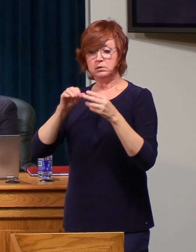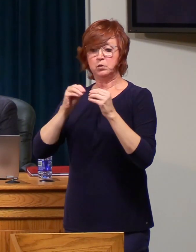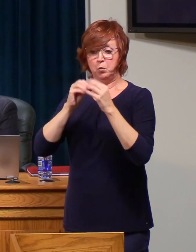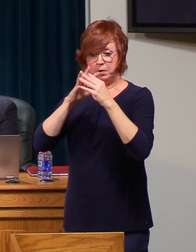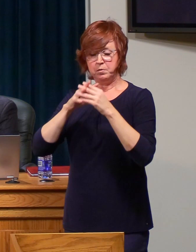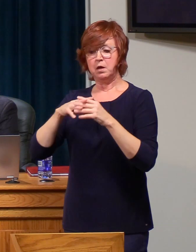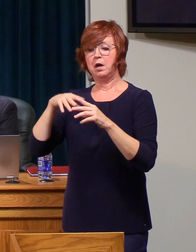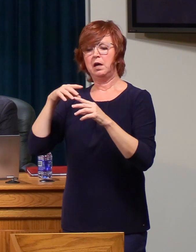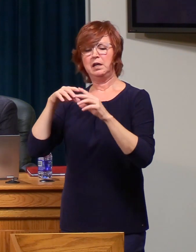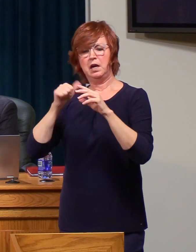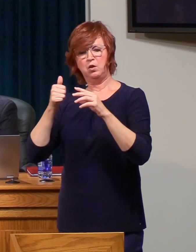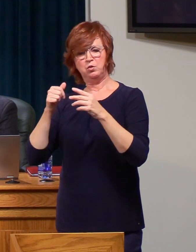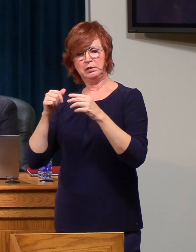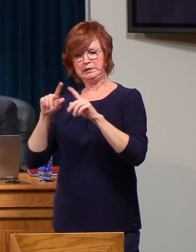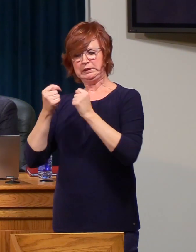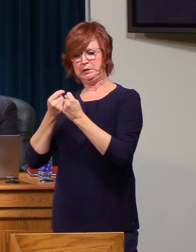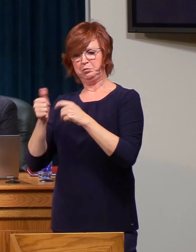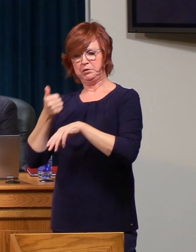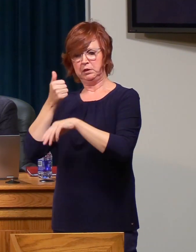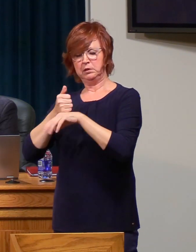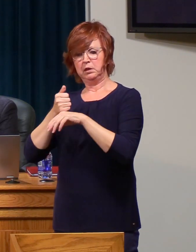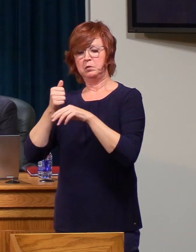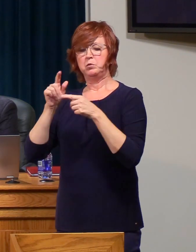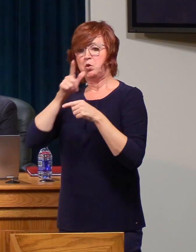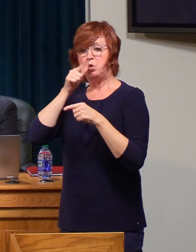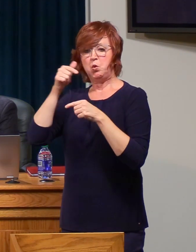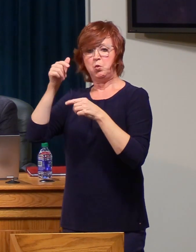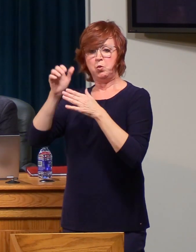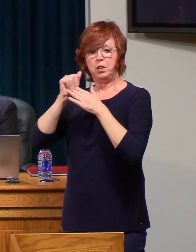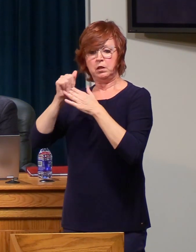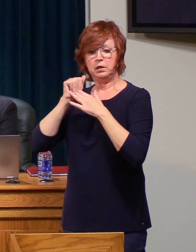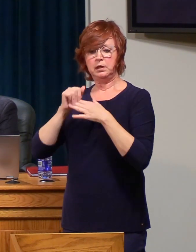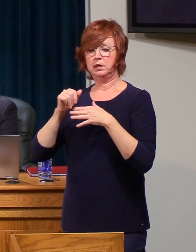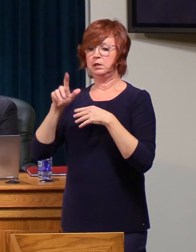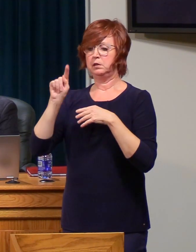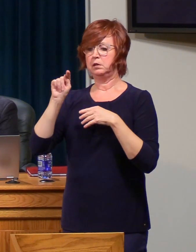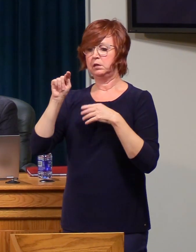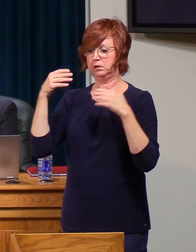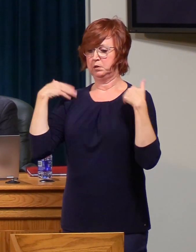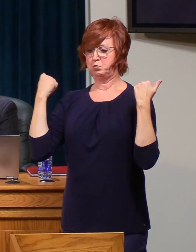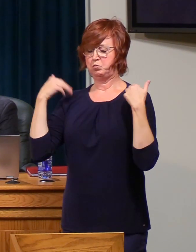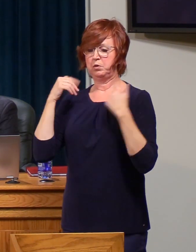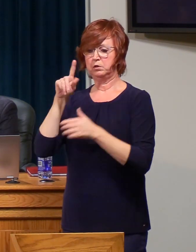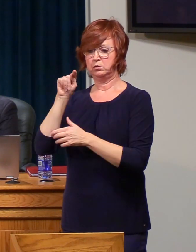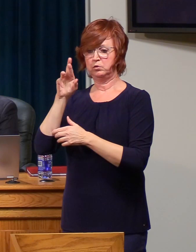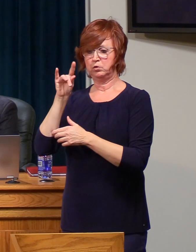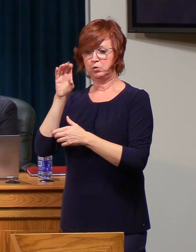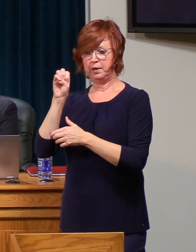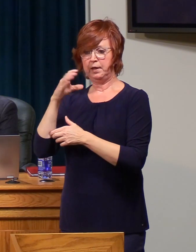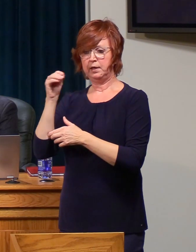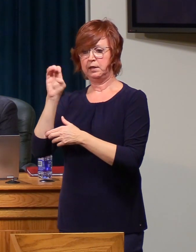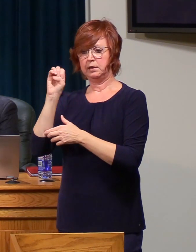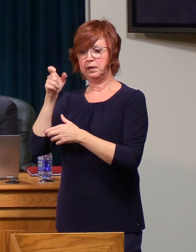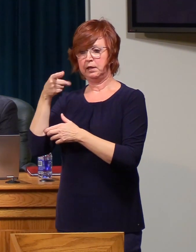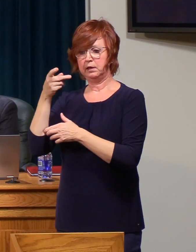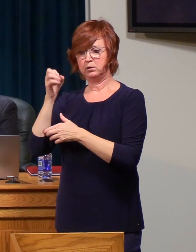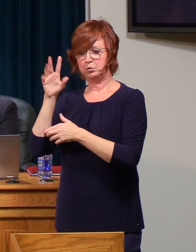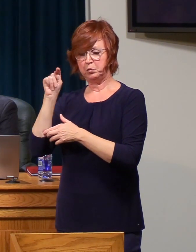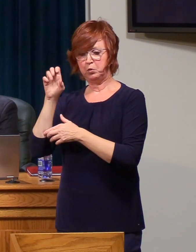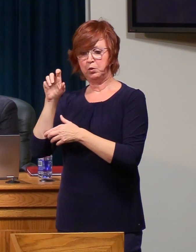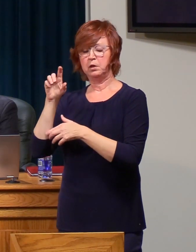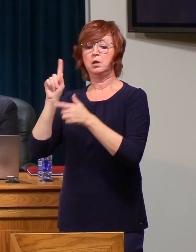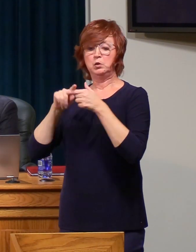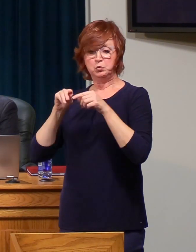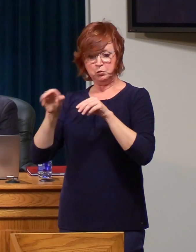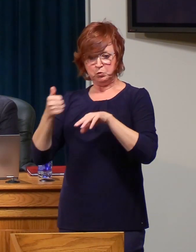business response team led by the Ministry of Trade, Export and Development, which will be a single point of contact for businesses to identify